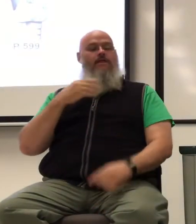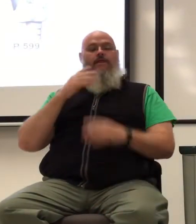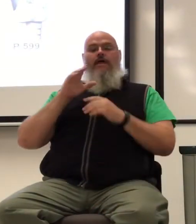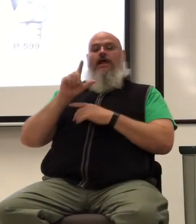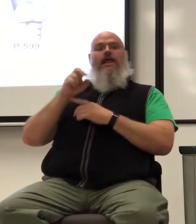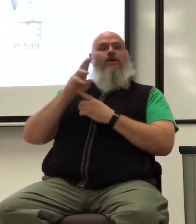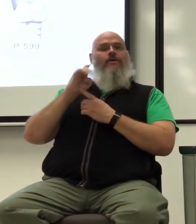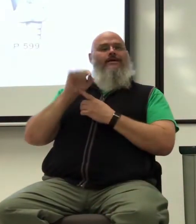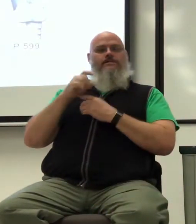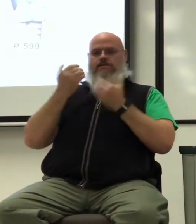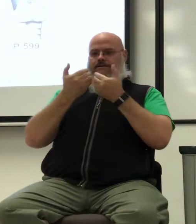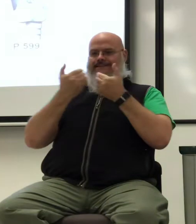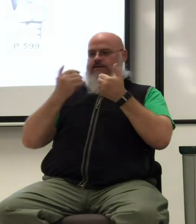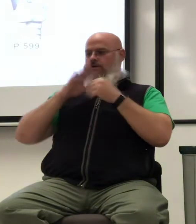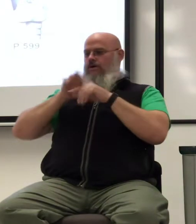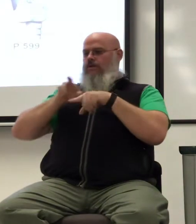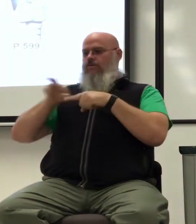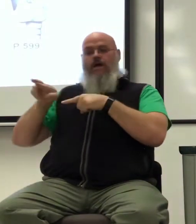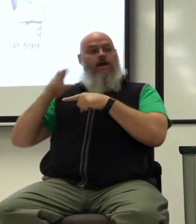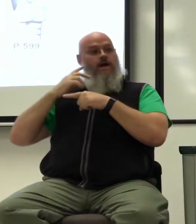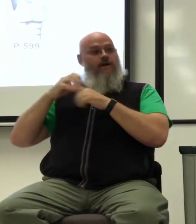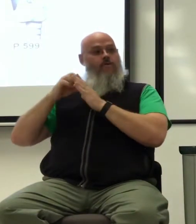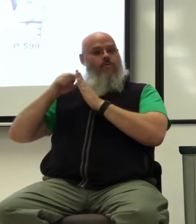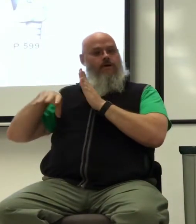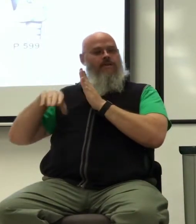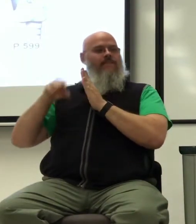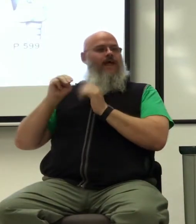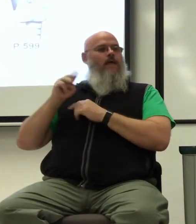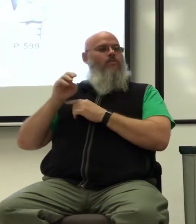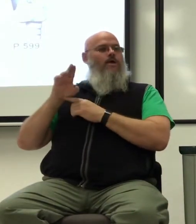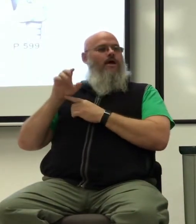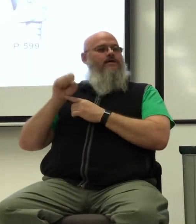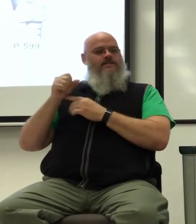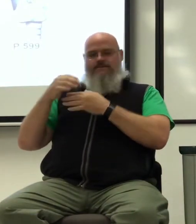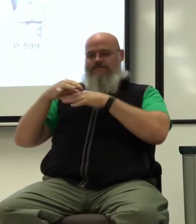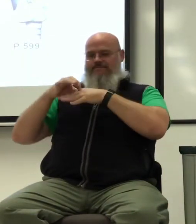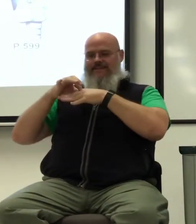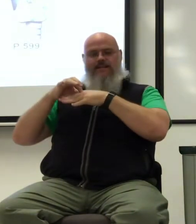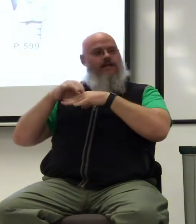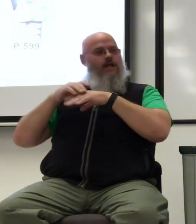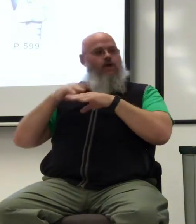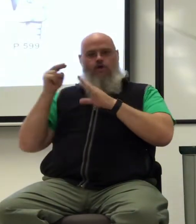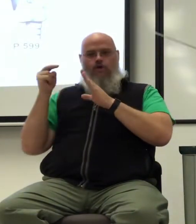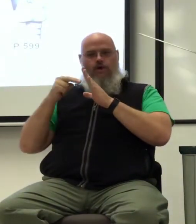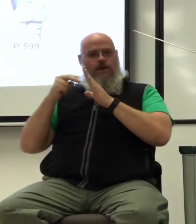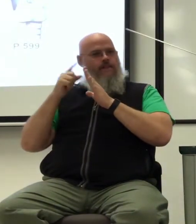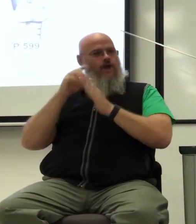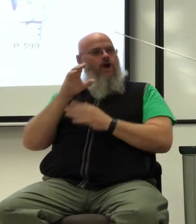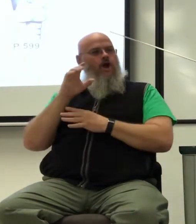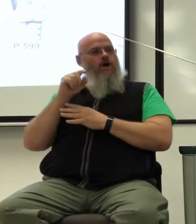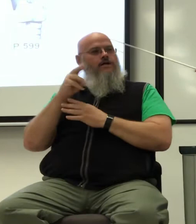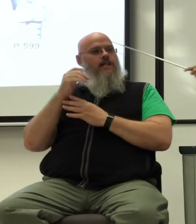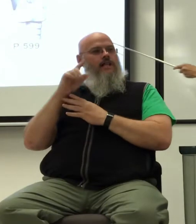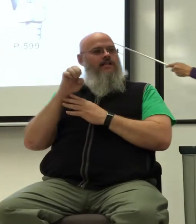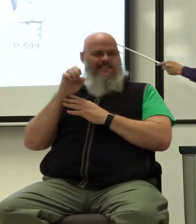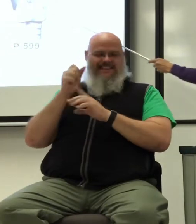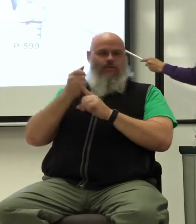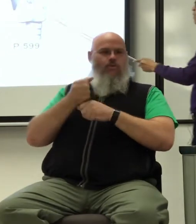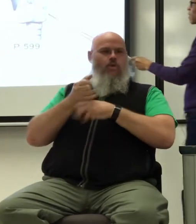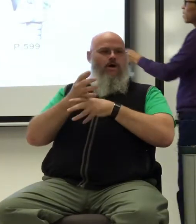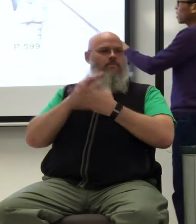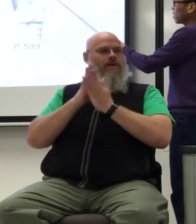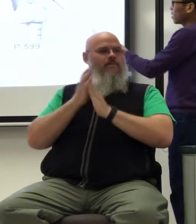on the right, and if you remove the mucous membrane off of it and just look at the cartilage that makes it stiff,